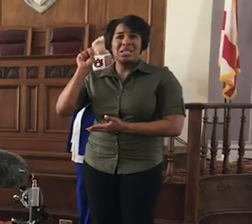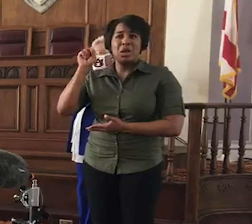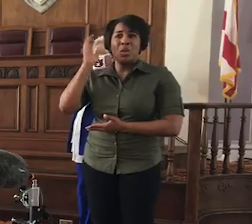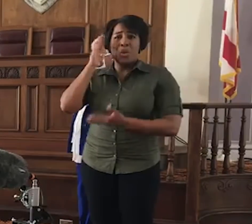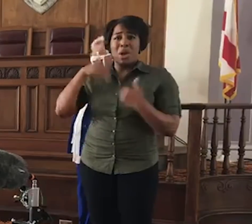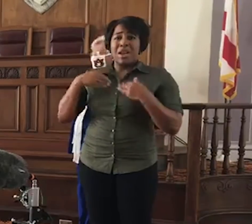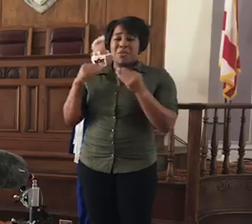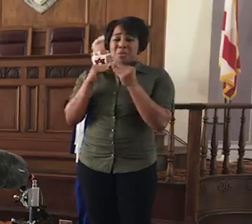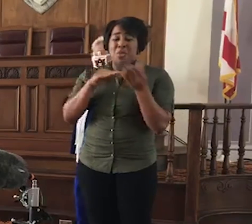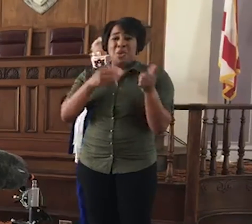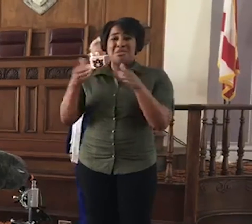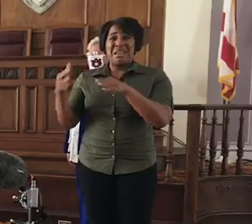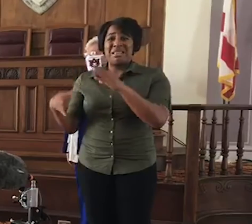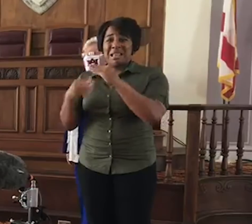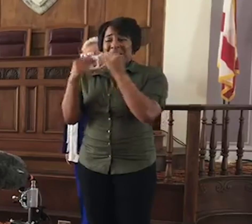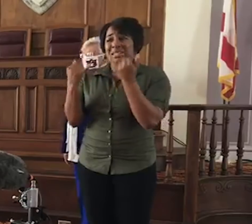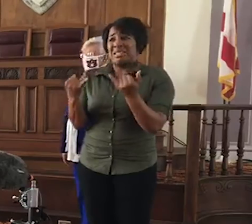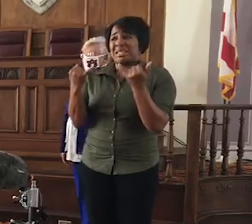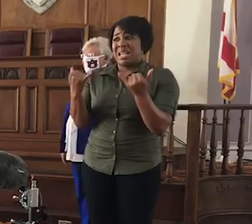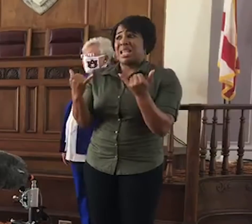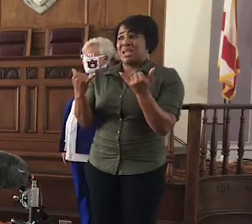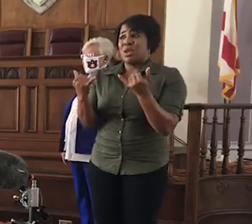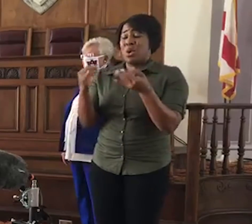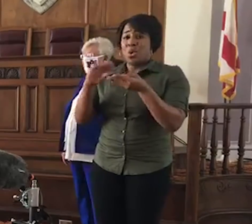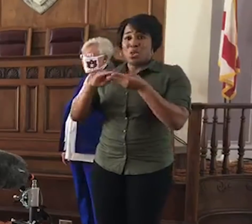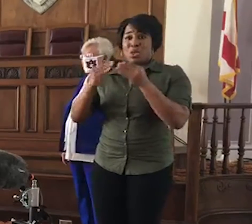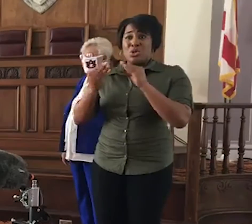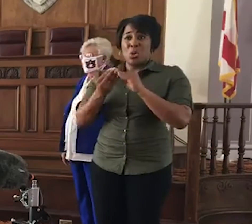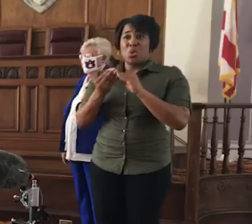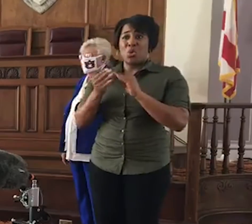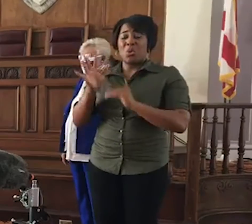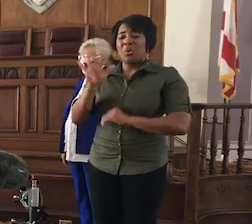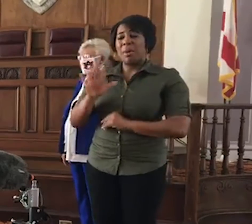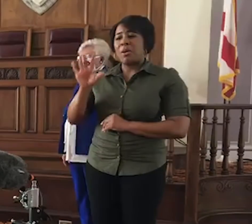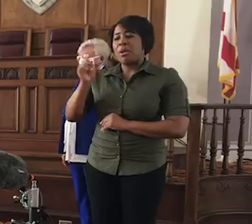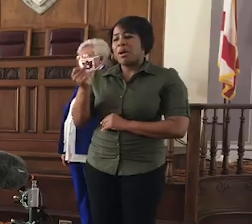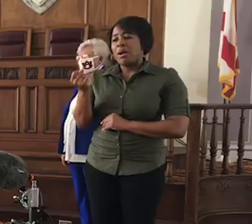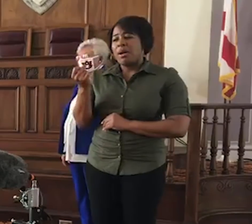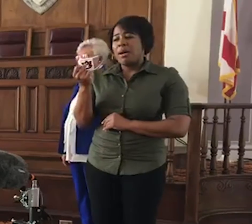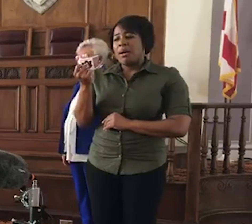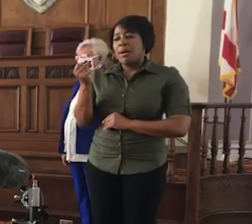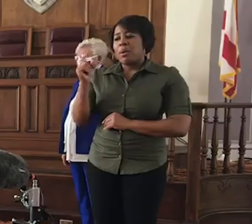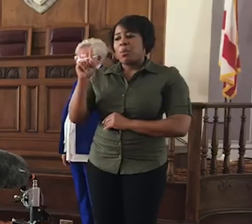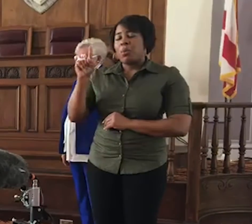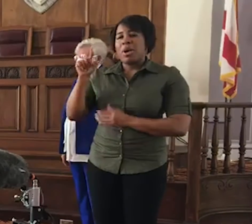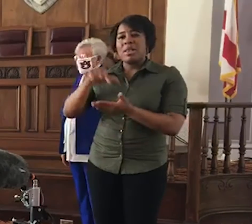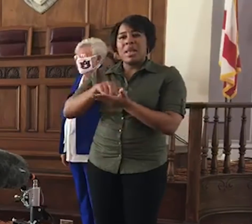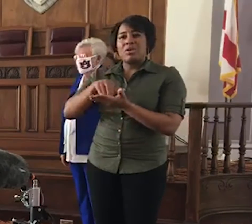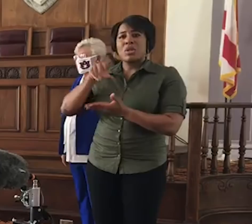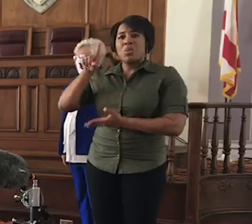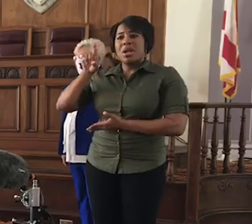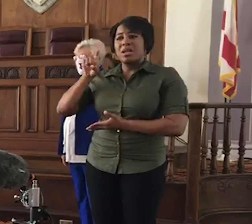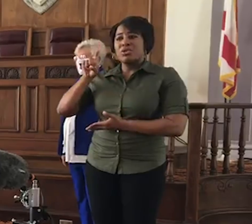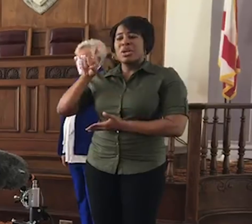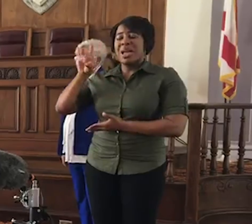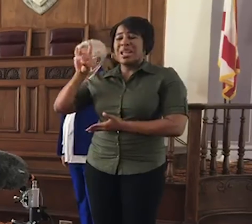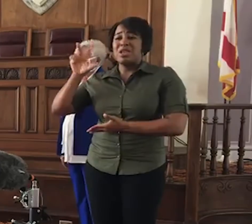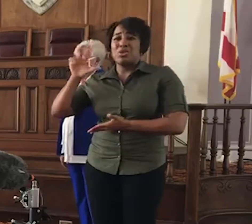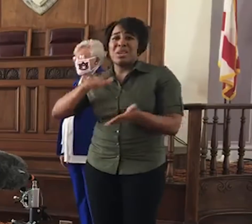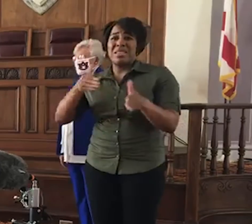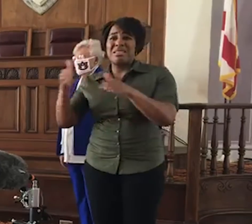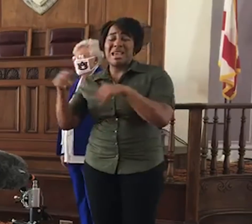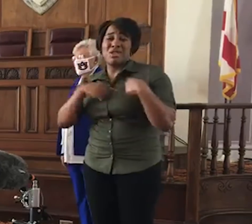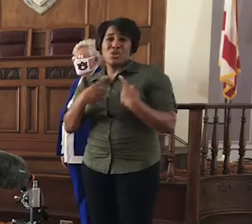and that gives the total that Governor Ivey just mentioned, about 1,183 total deaths so far. That's